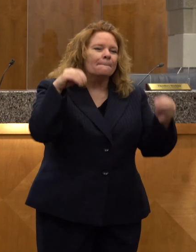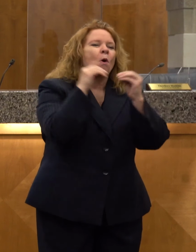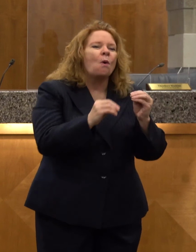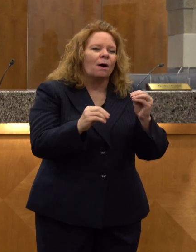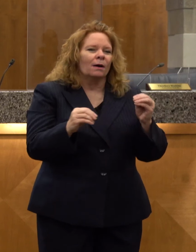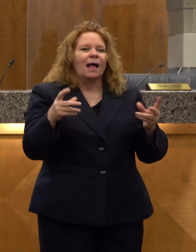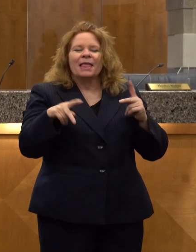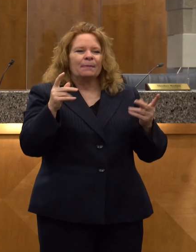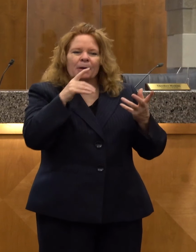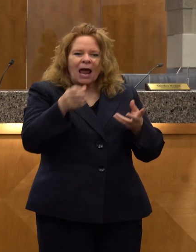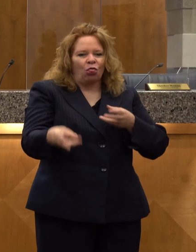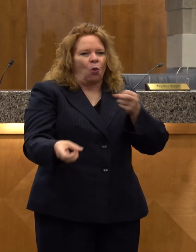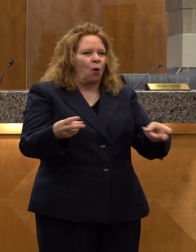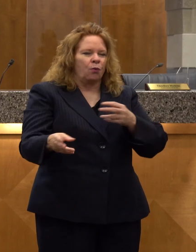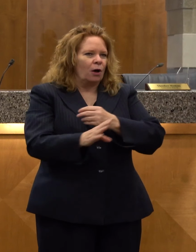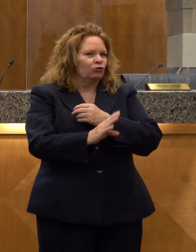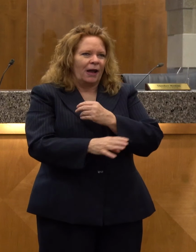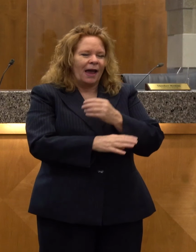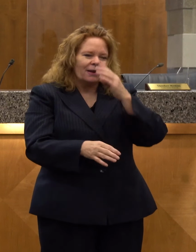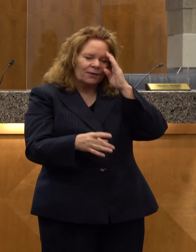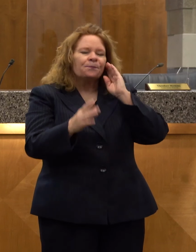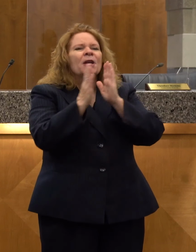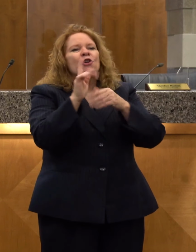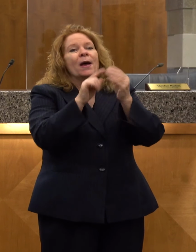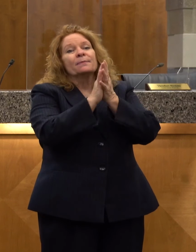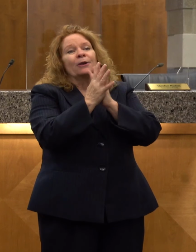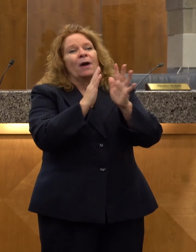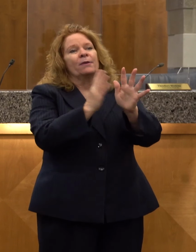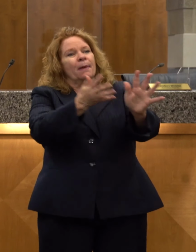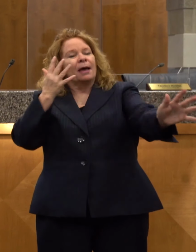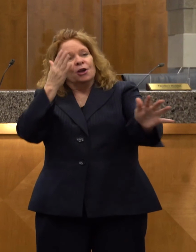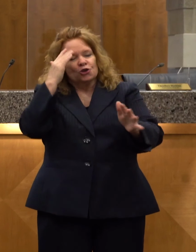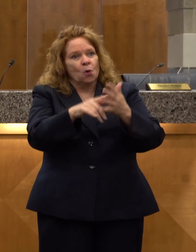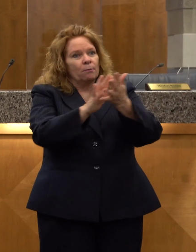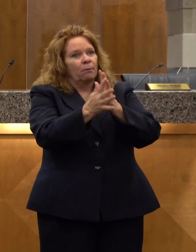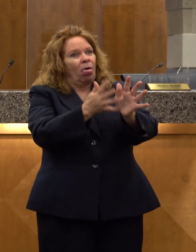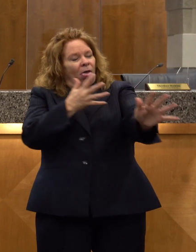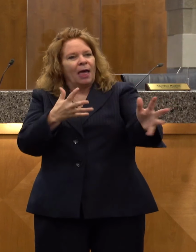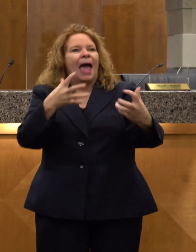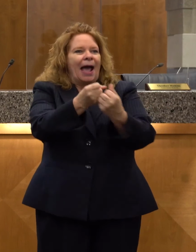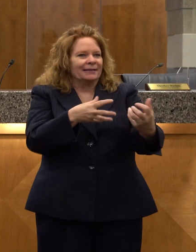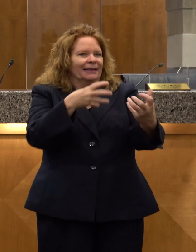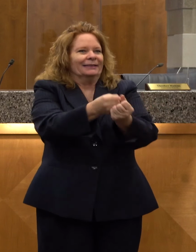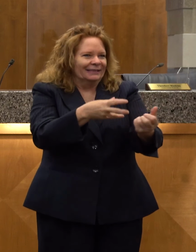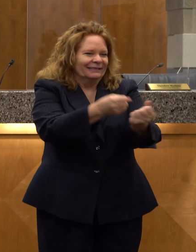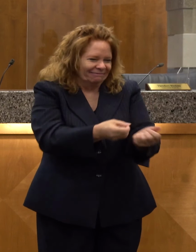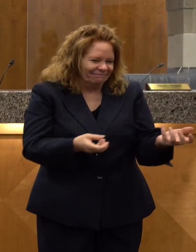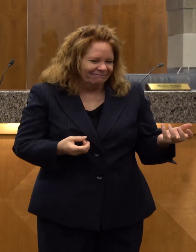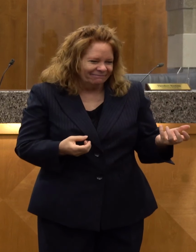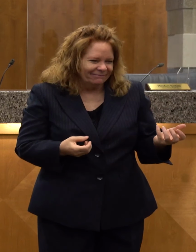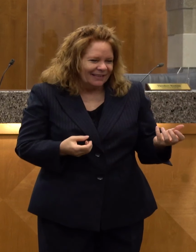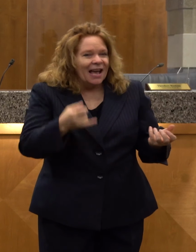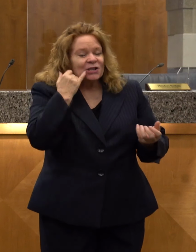and not throw trash in the streets. You asked about traffic backup. You know what backs up traffic? Car accidents. And so if we